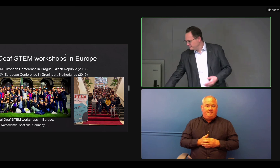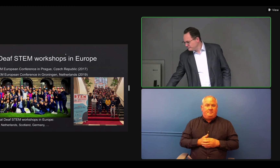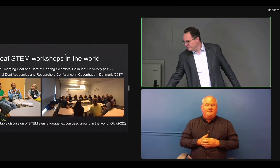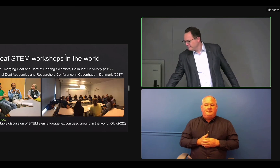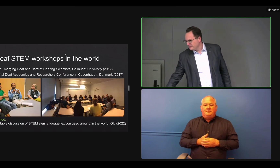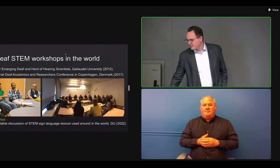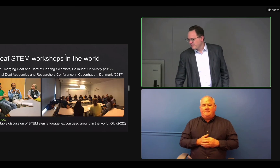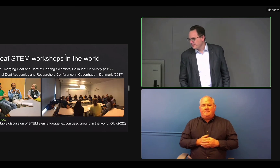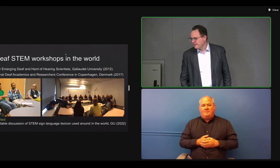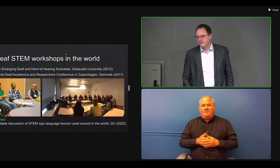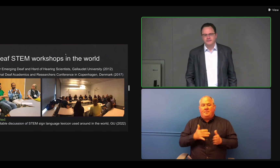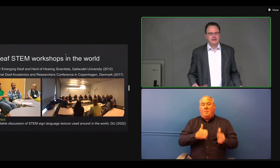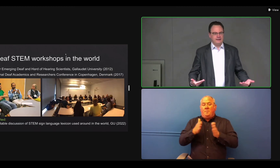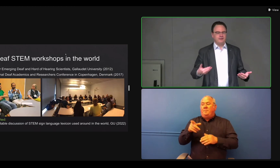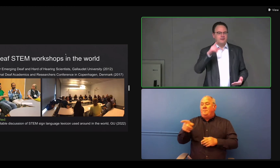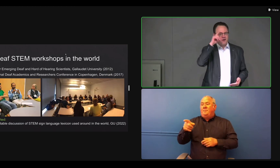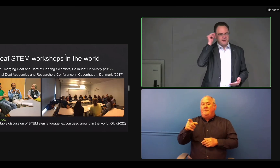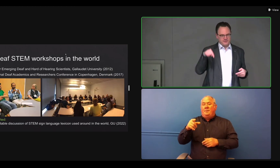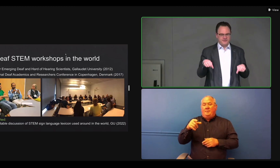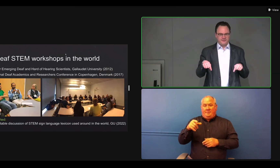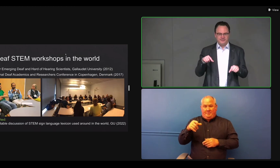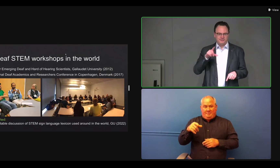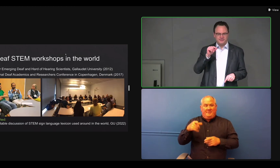about the audience here and where all of you are from.